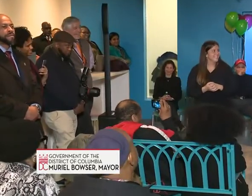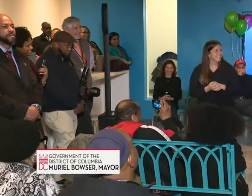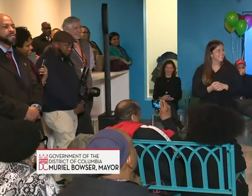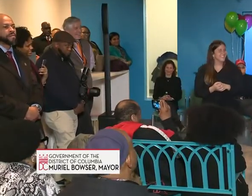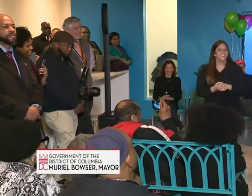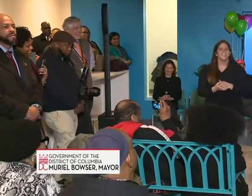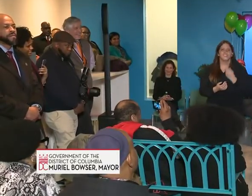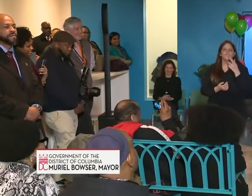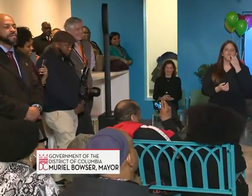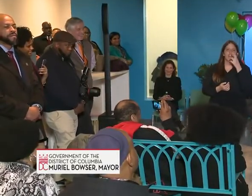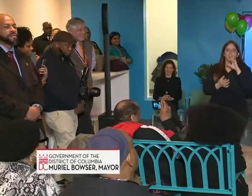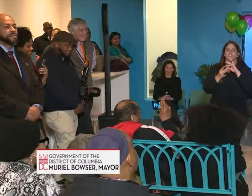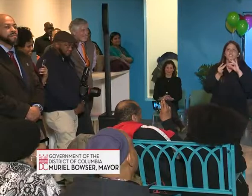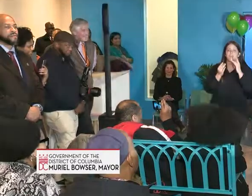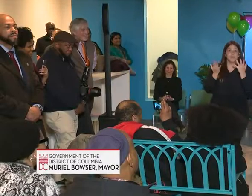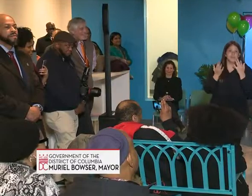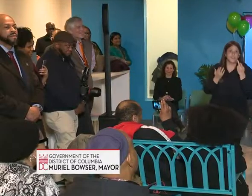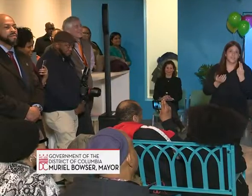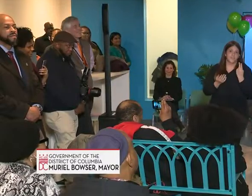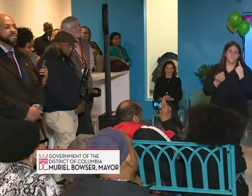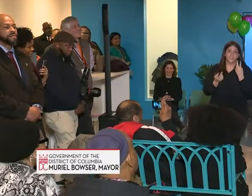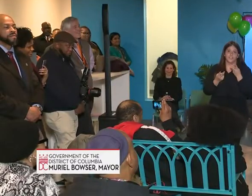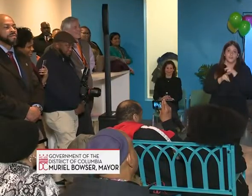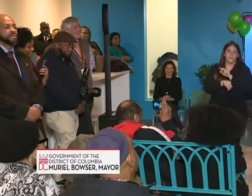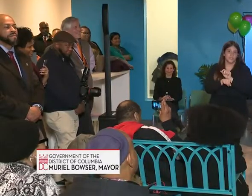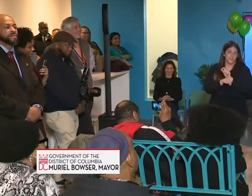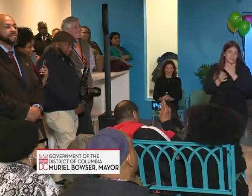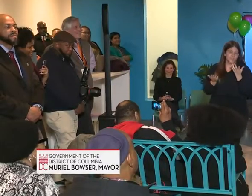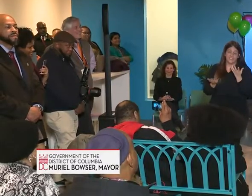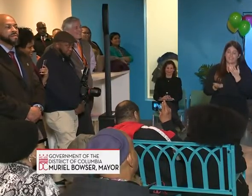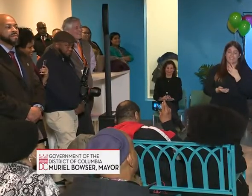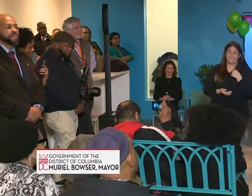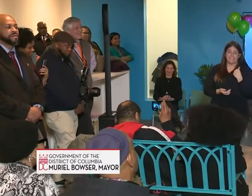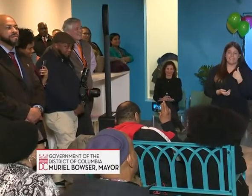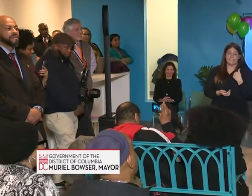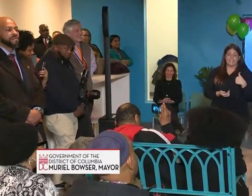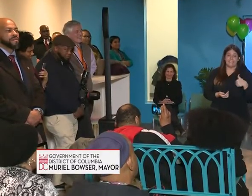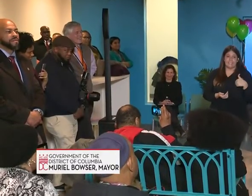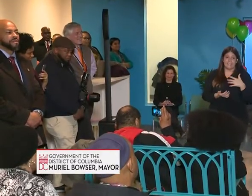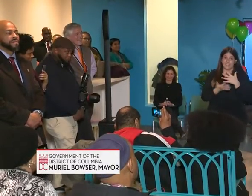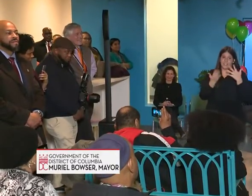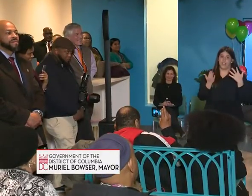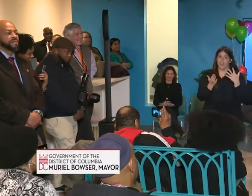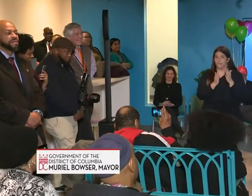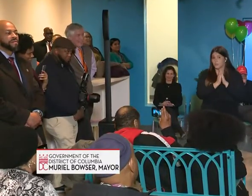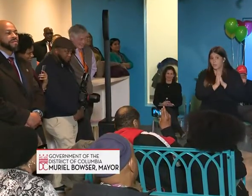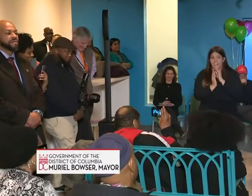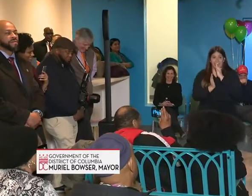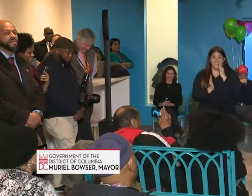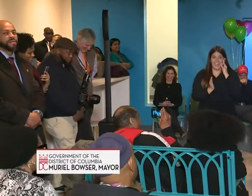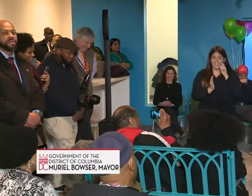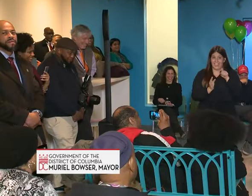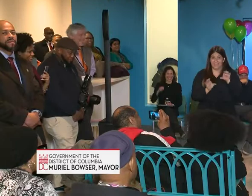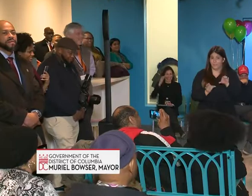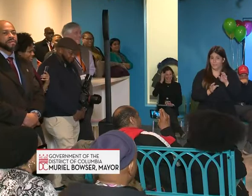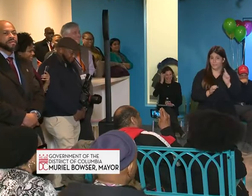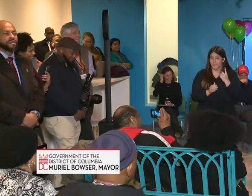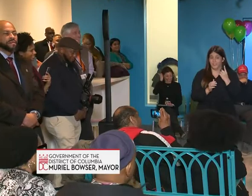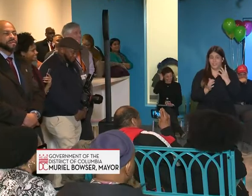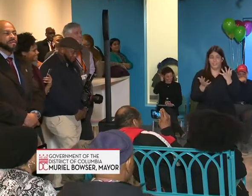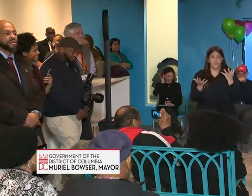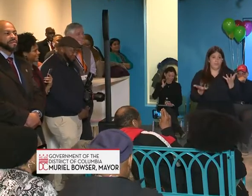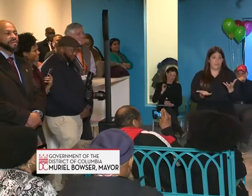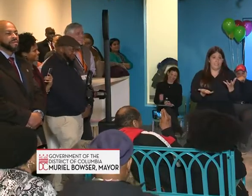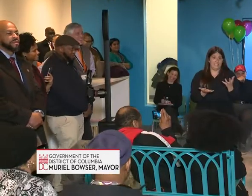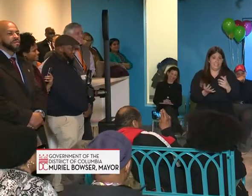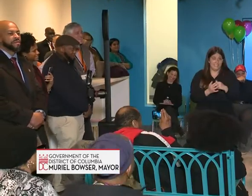Roger said maybe we can switch jobs. Roger, there's a lot of praying and fasting I'd have to do first